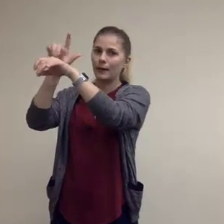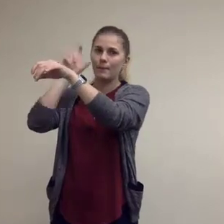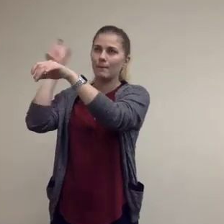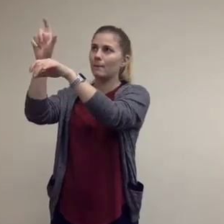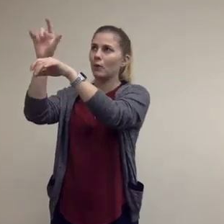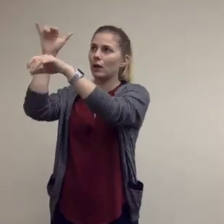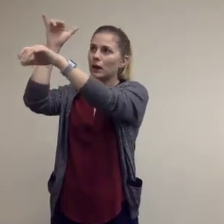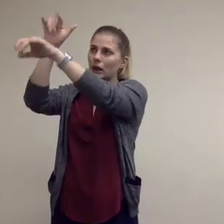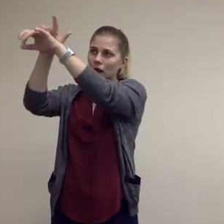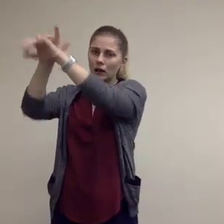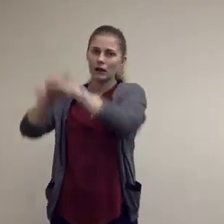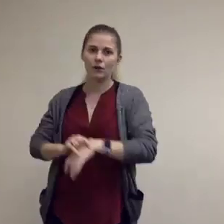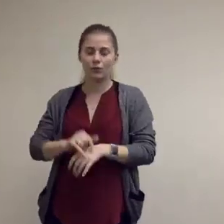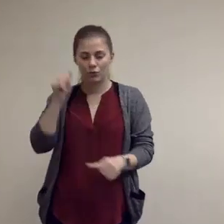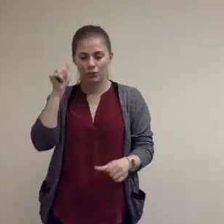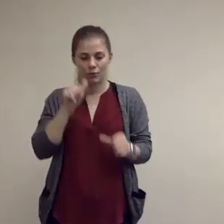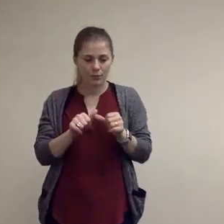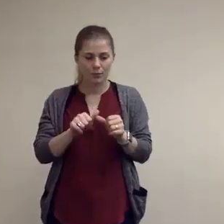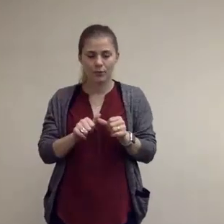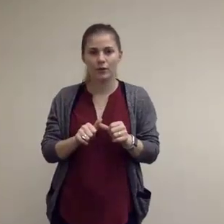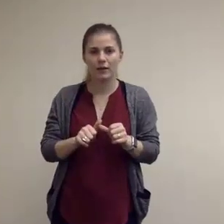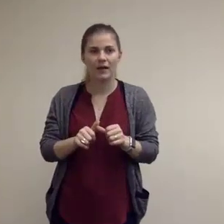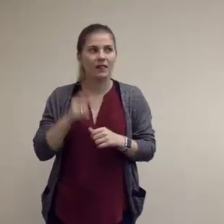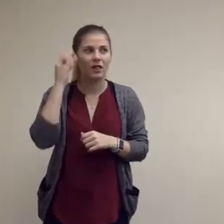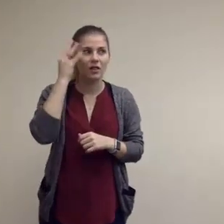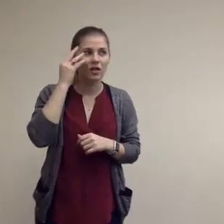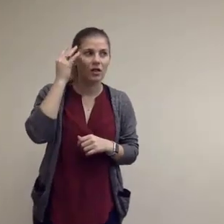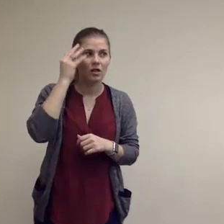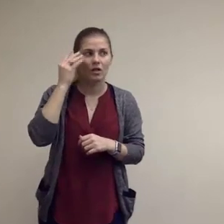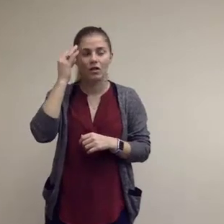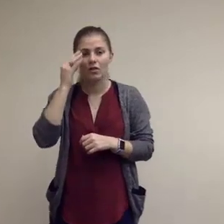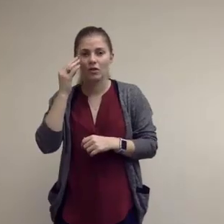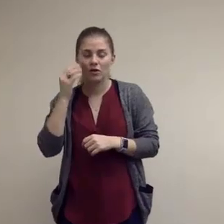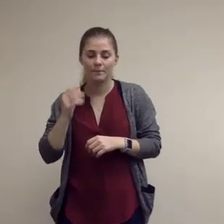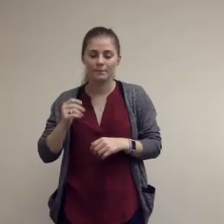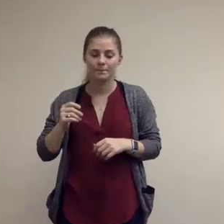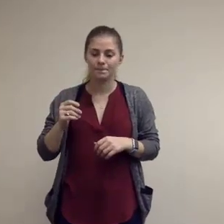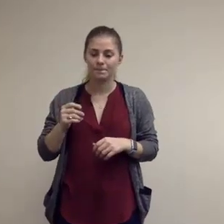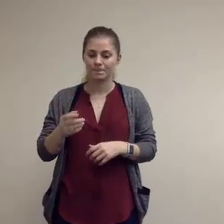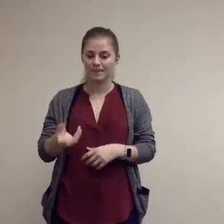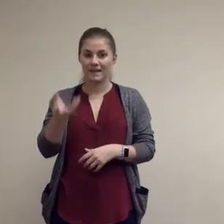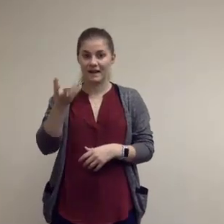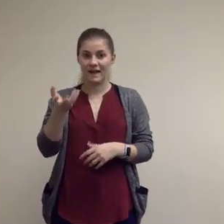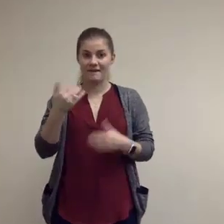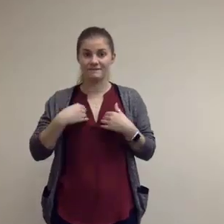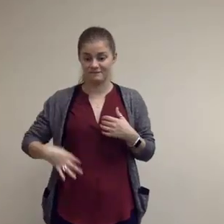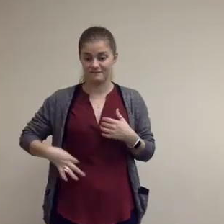vacuum in outer space. There is no air resistance. So they took a feather and they took a heavier object, a ball or something, and they dropped